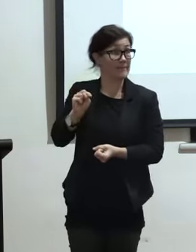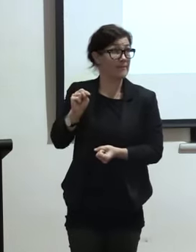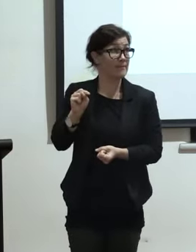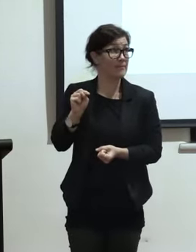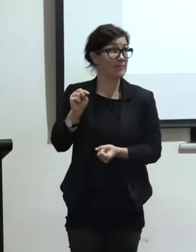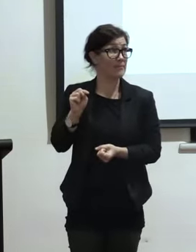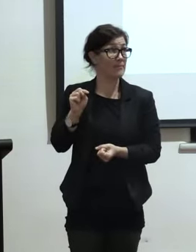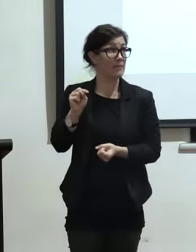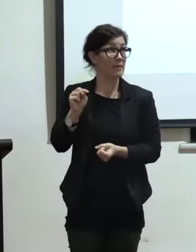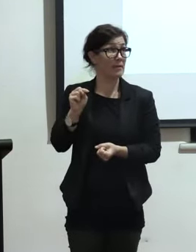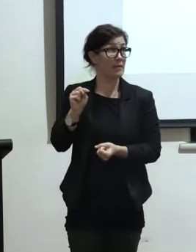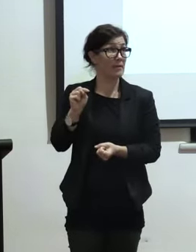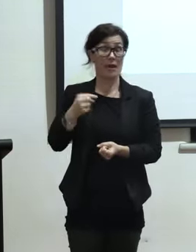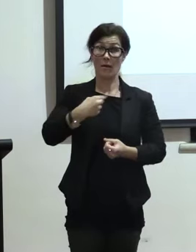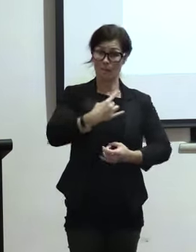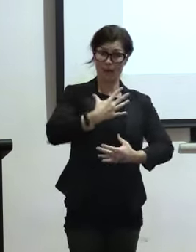I